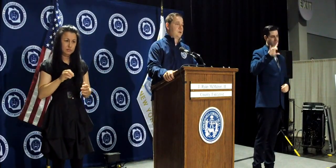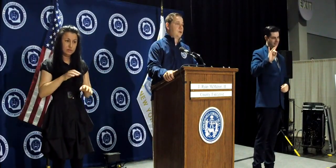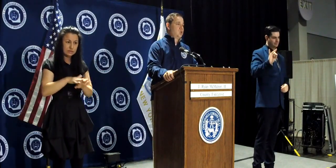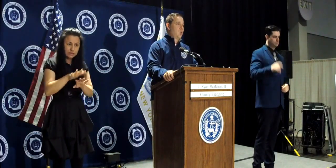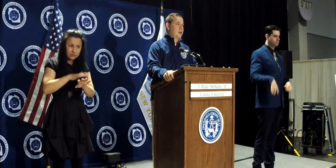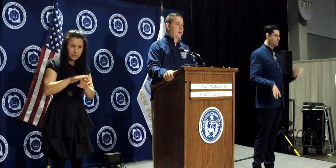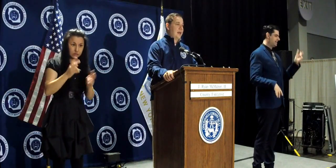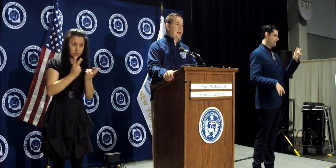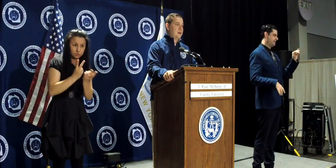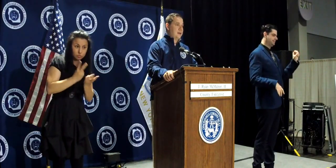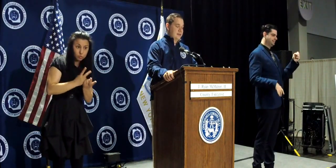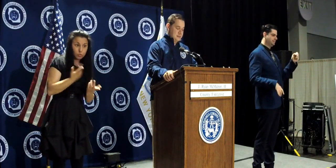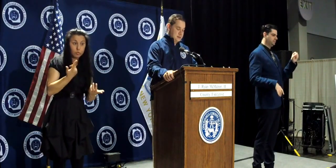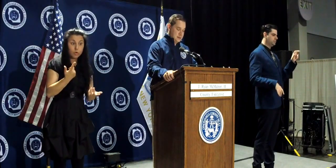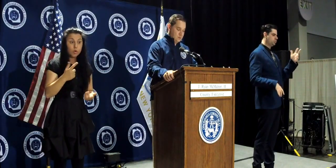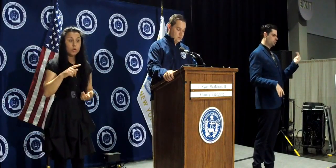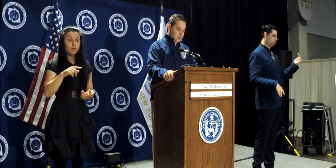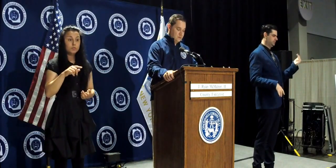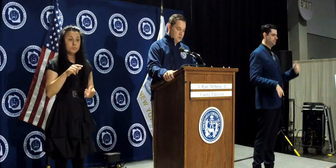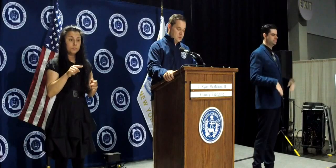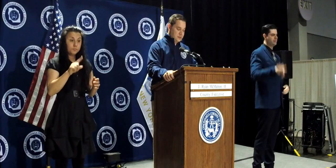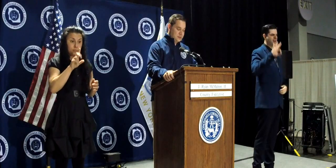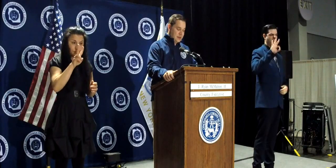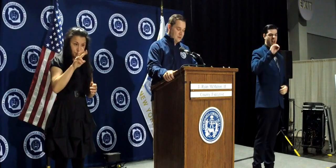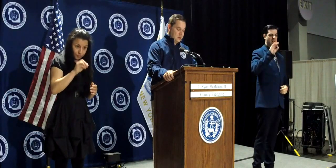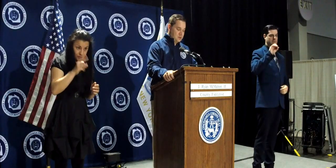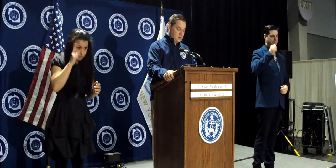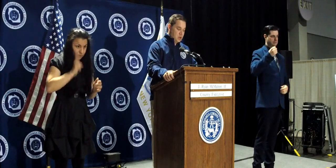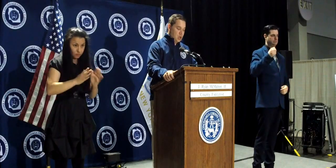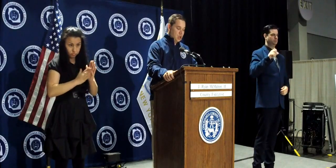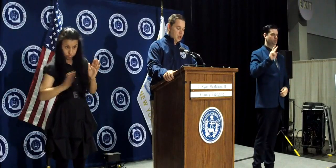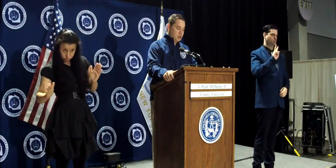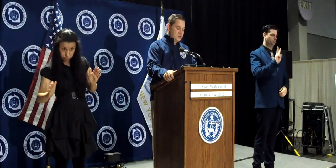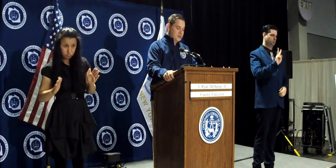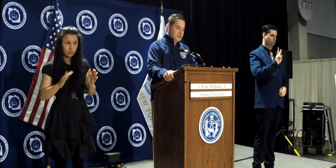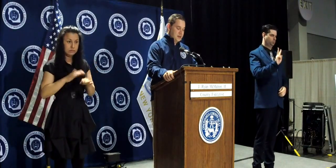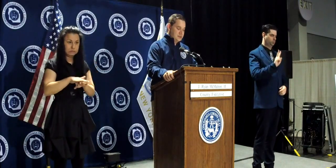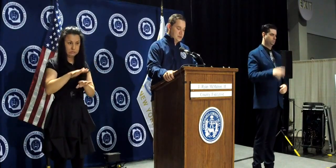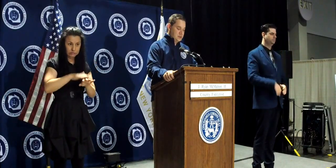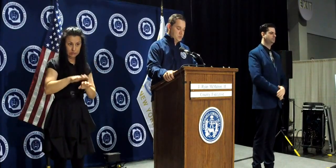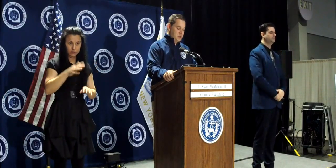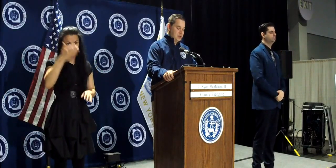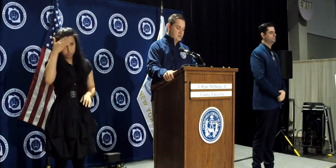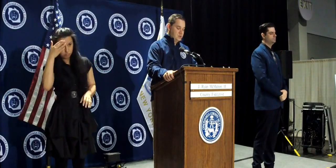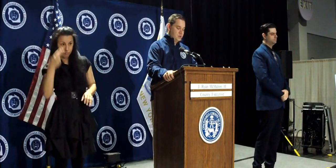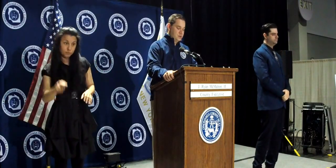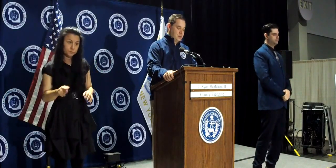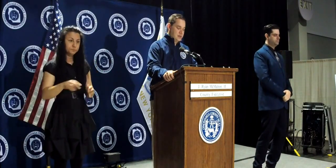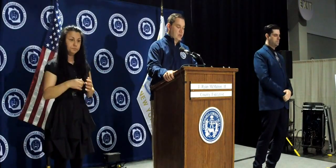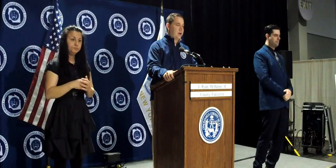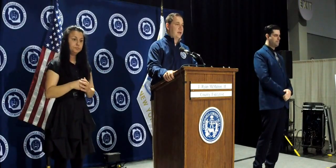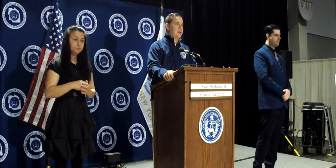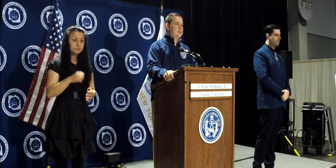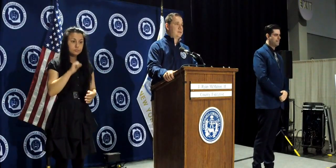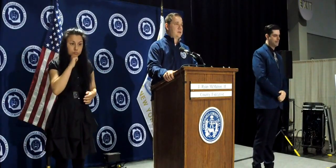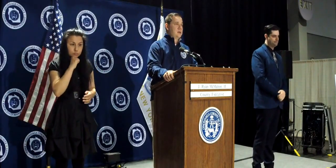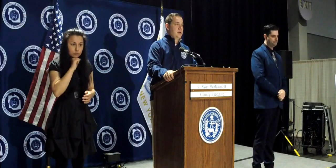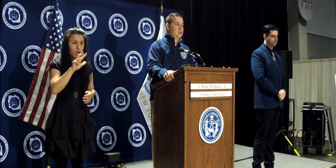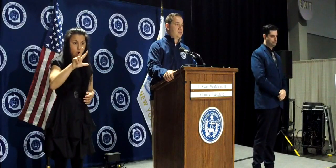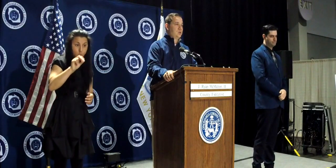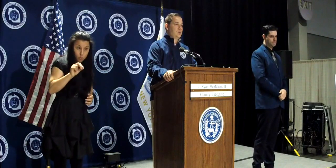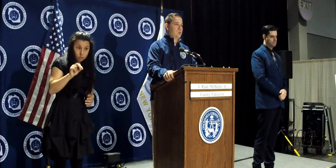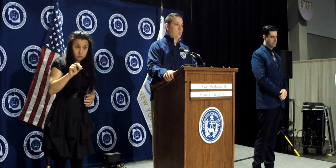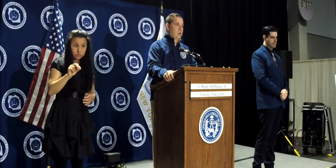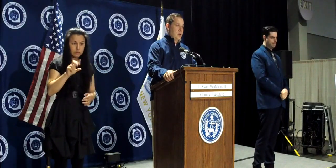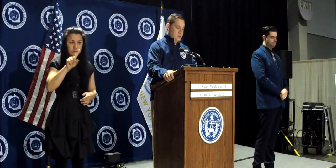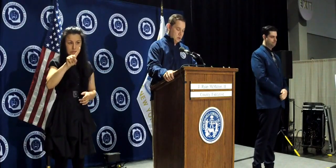in their 60s. 28 cases with individuals in their 70s. 13 cases with individuals in their 80s,